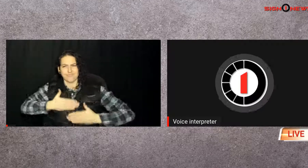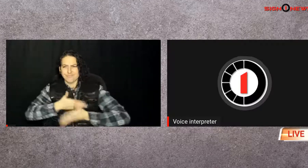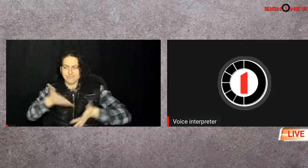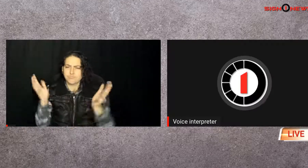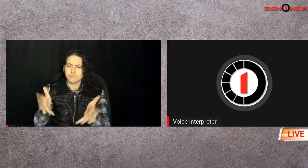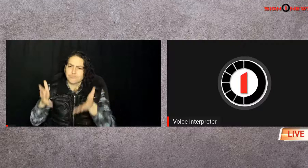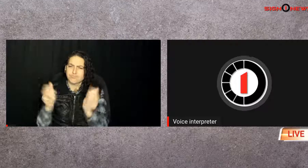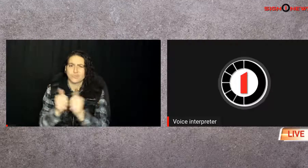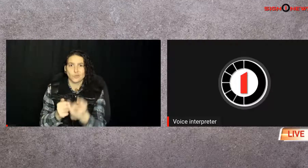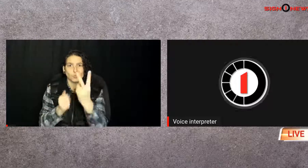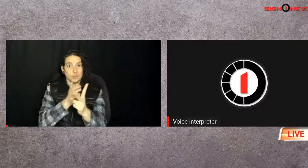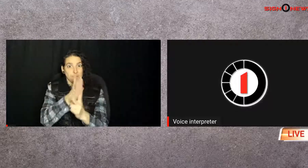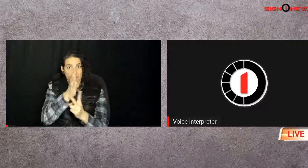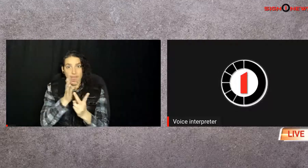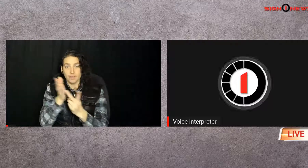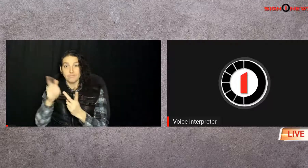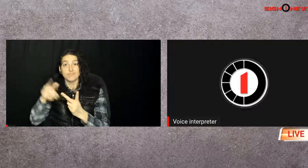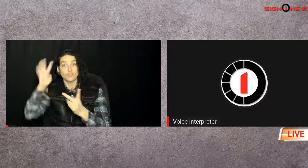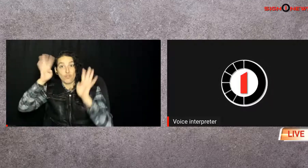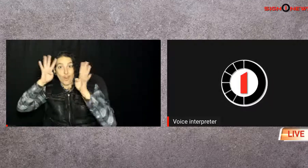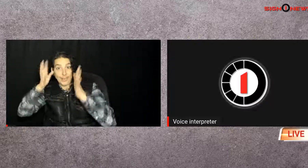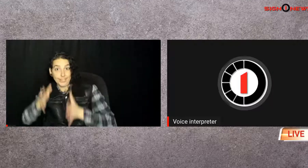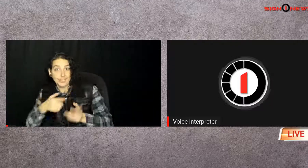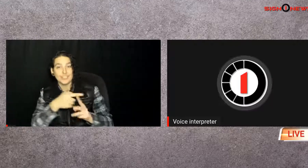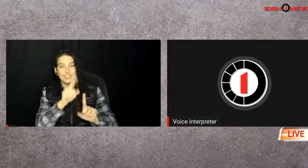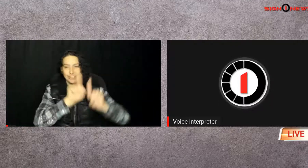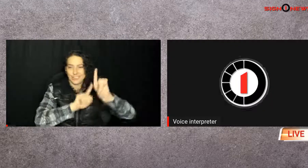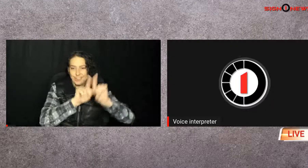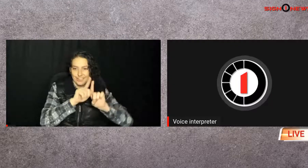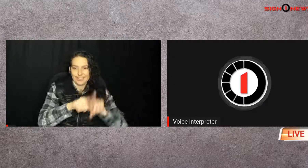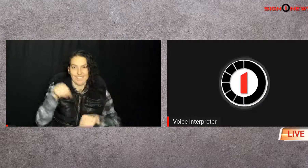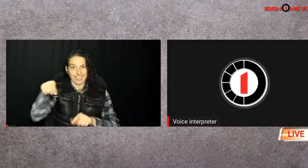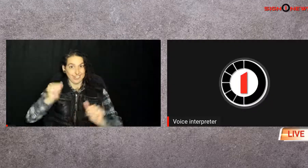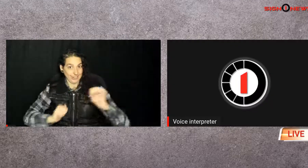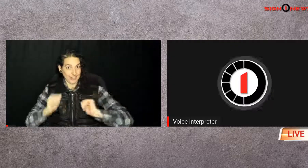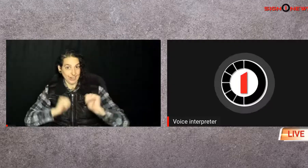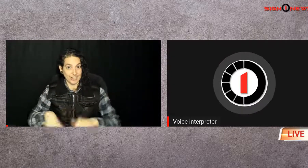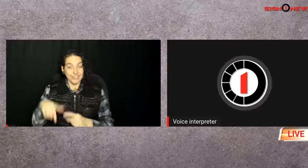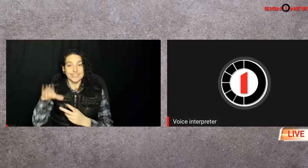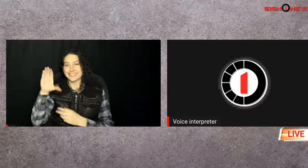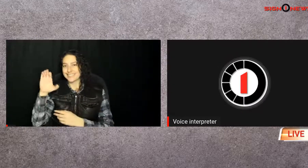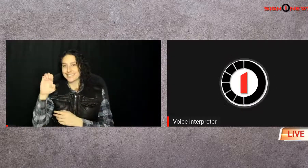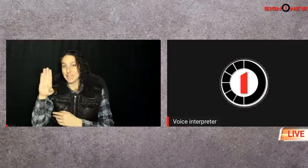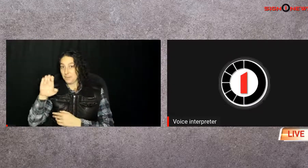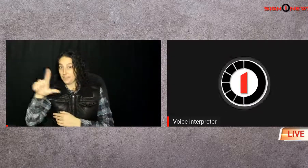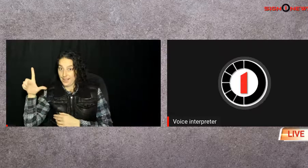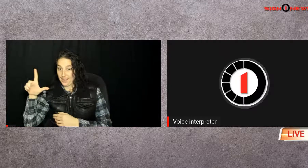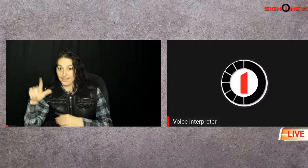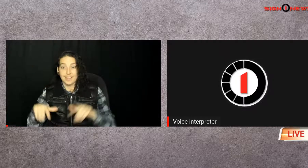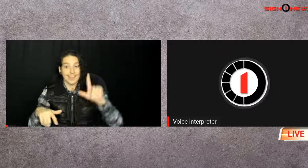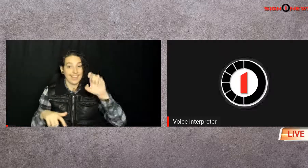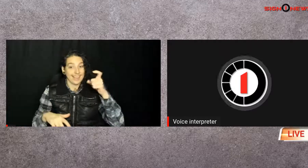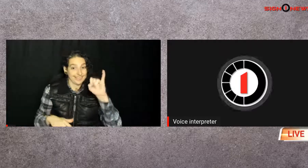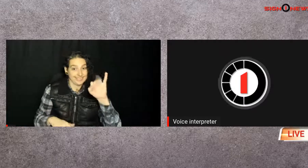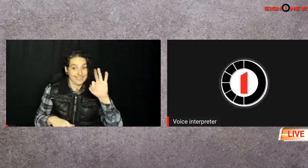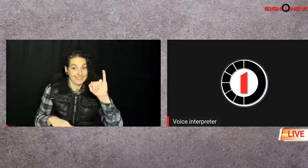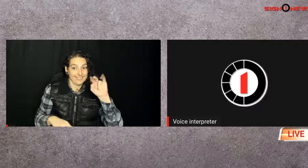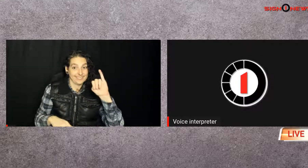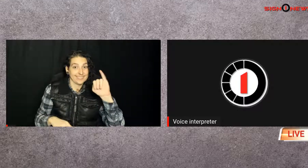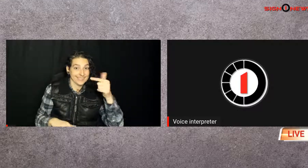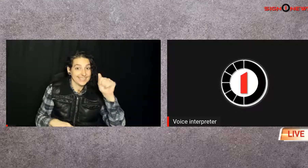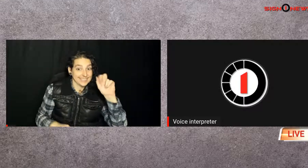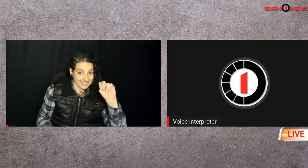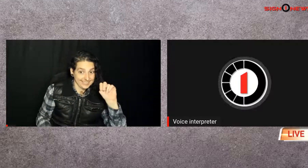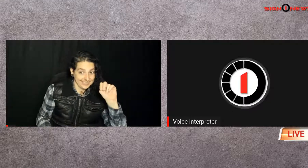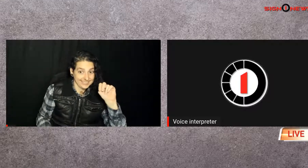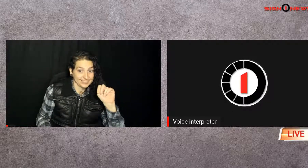Well, earlier this week, I had the pleasure of chatting with two of the main creators and stars of the show, Cece Bell